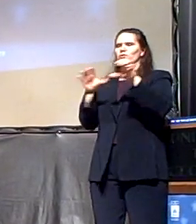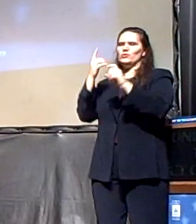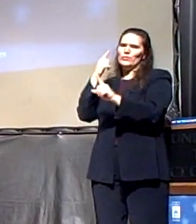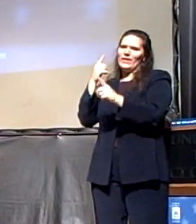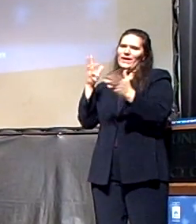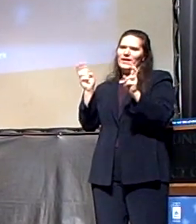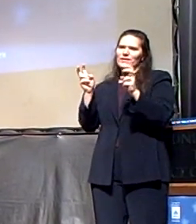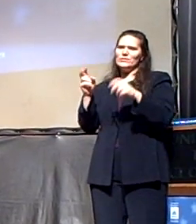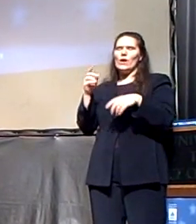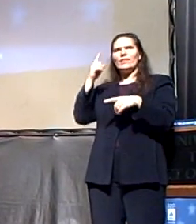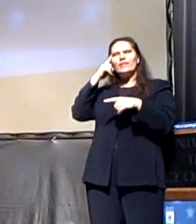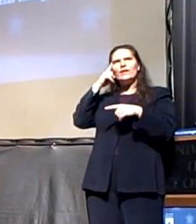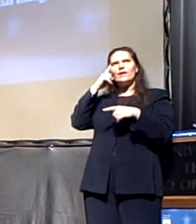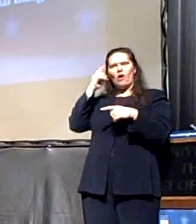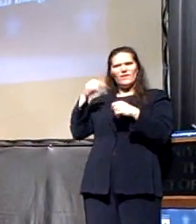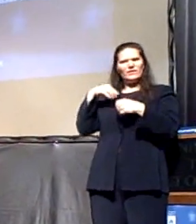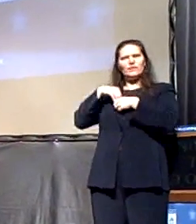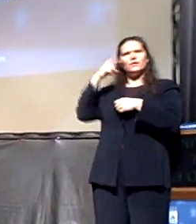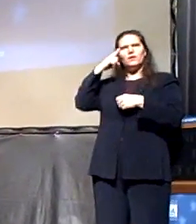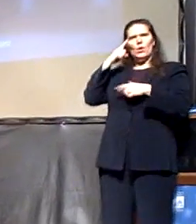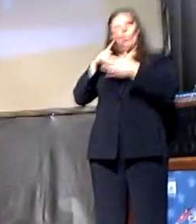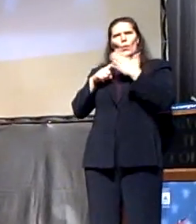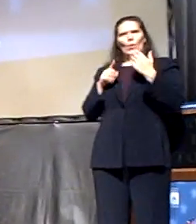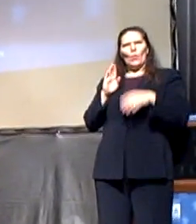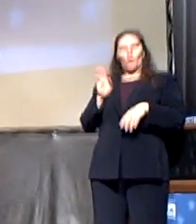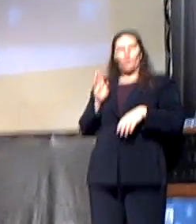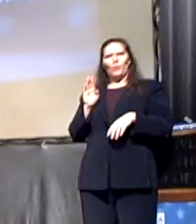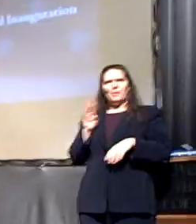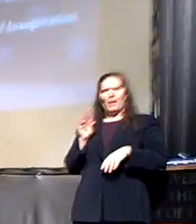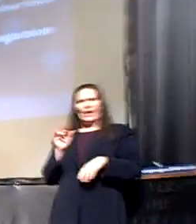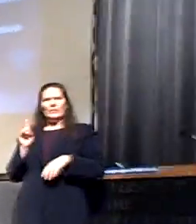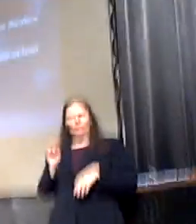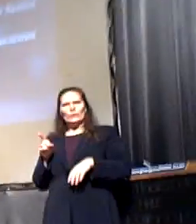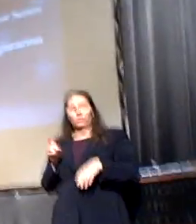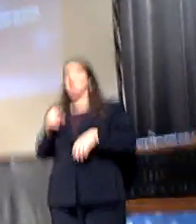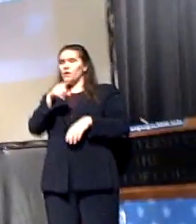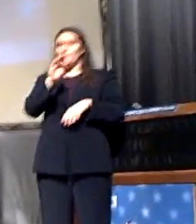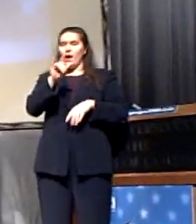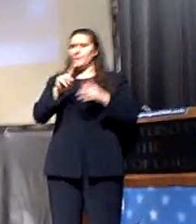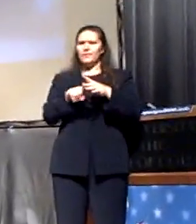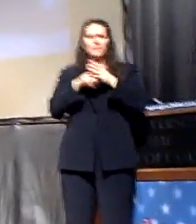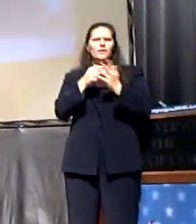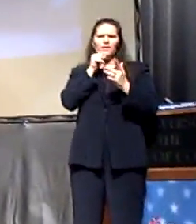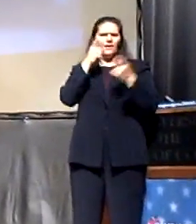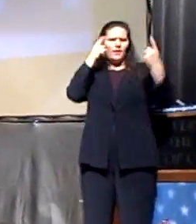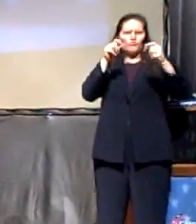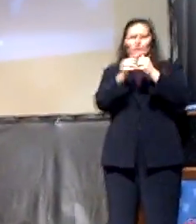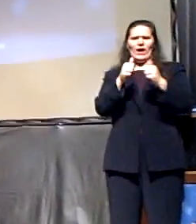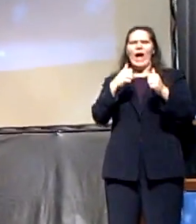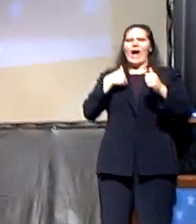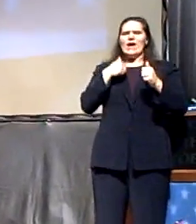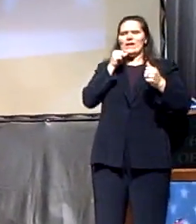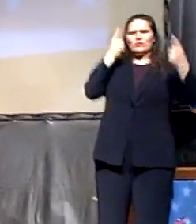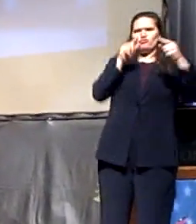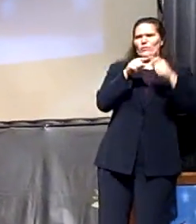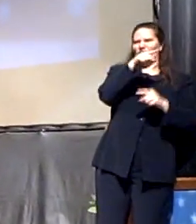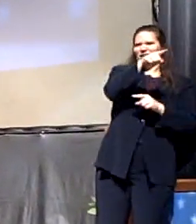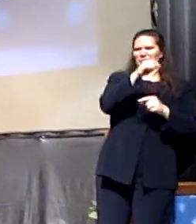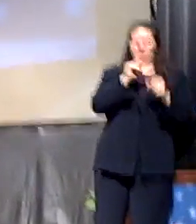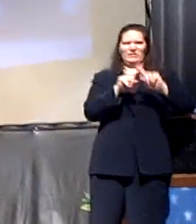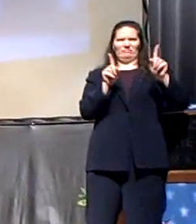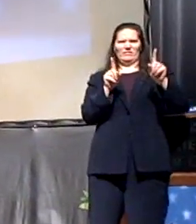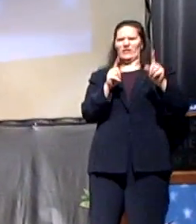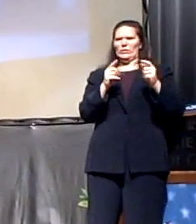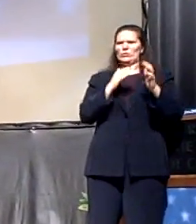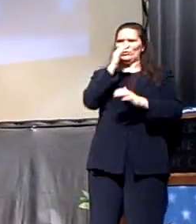what is it that Bobby would have done? Bobby did not start out as my kind of politician. He was pretty conservative in a lot of ways, but he came